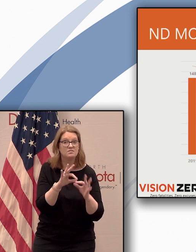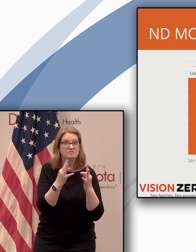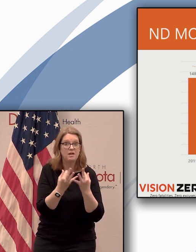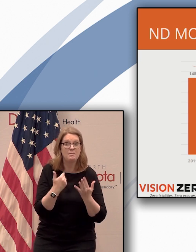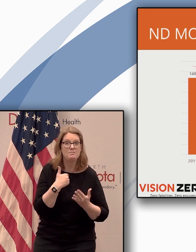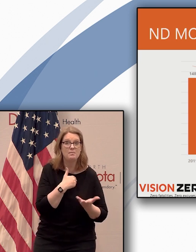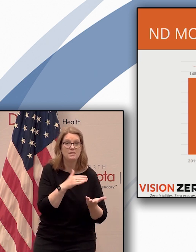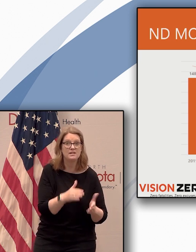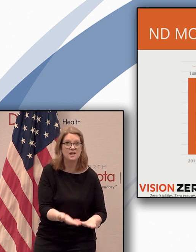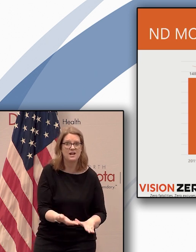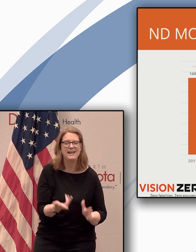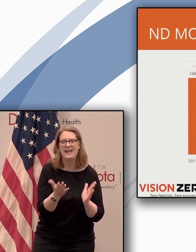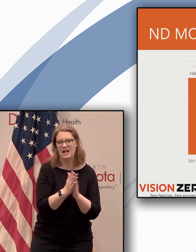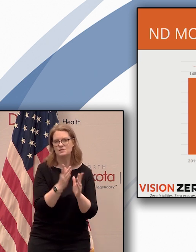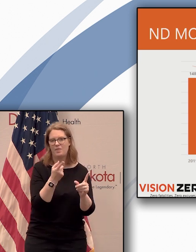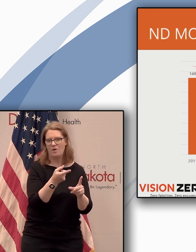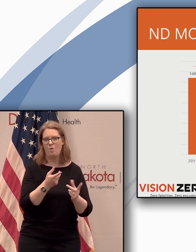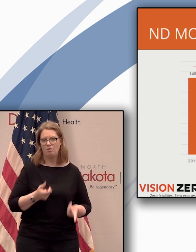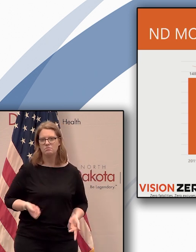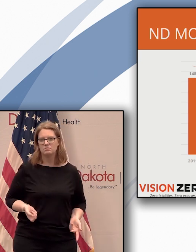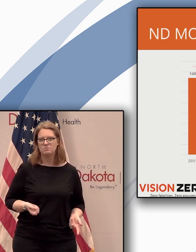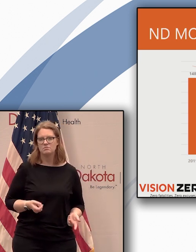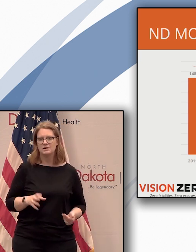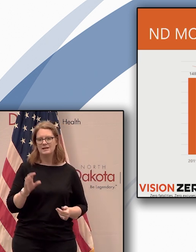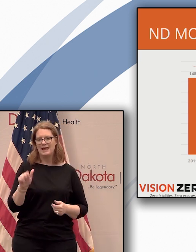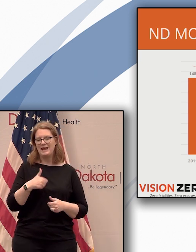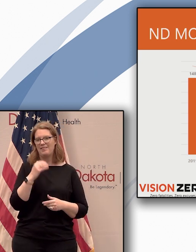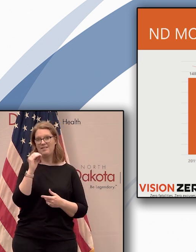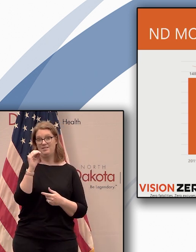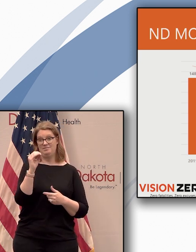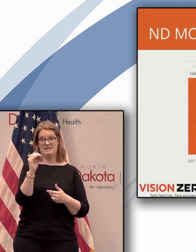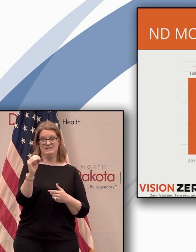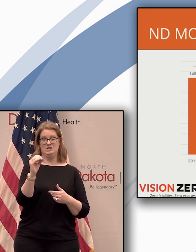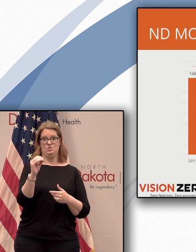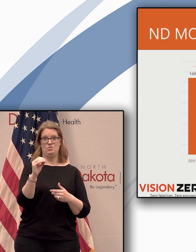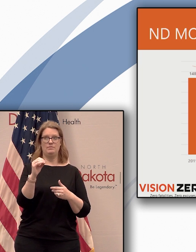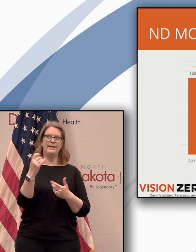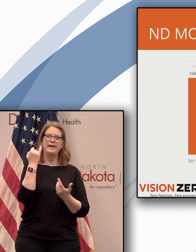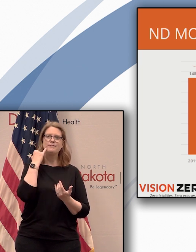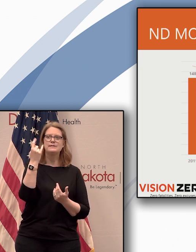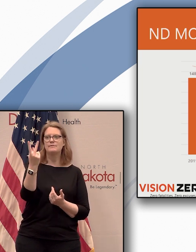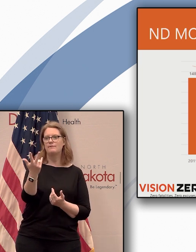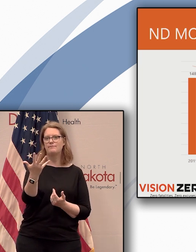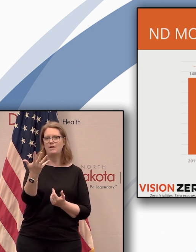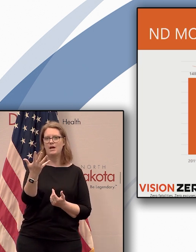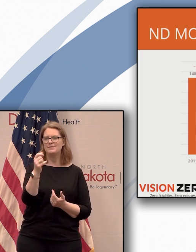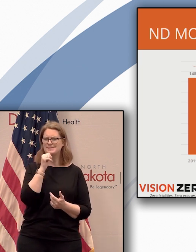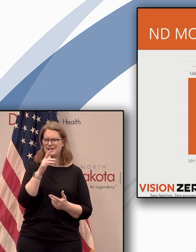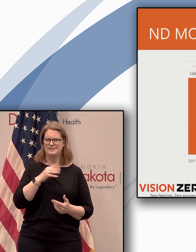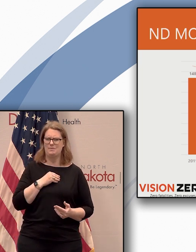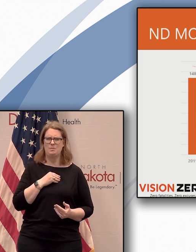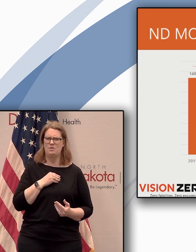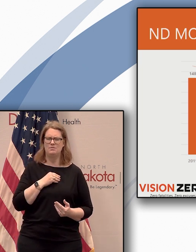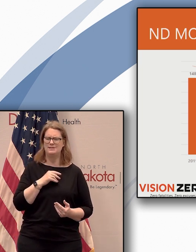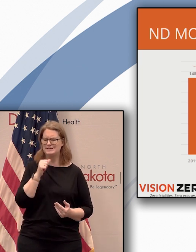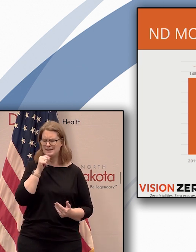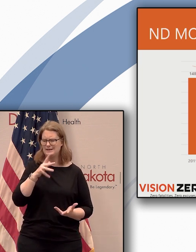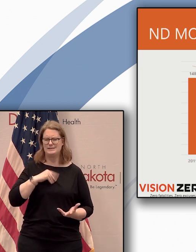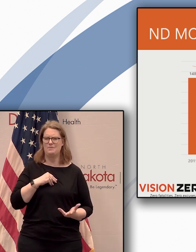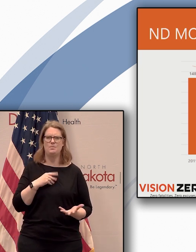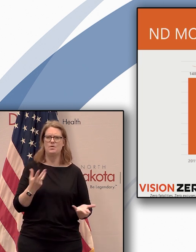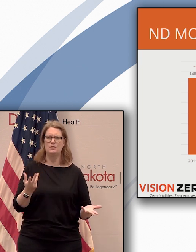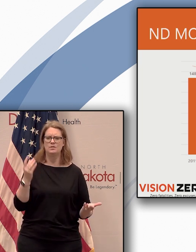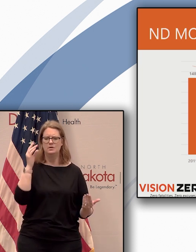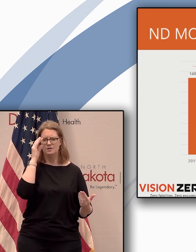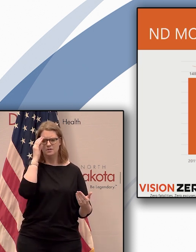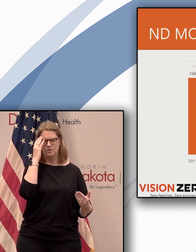what the goal would be, because anything other than 0 is a goal that should be unacceptable to any of us who may know someone who's